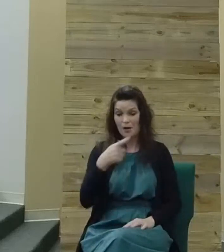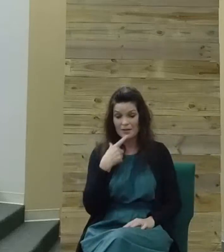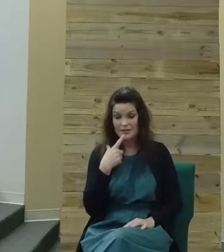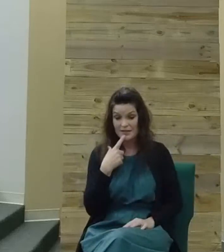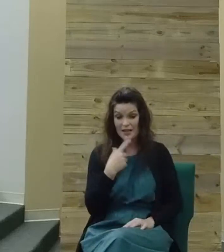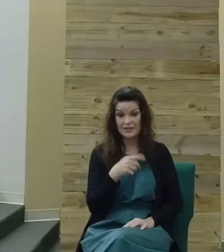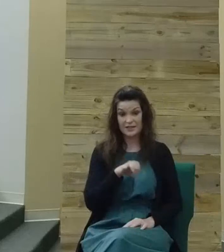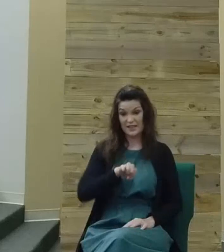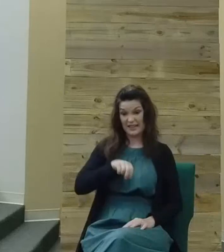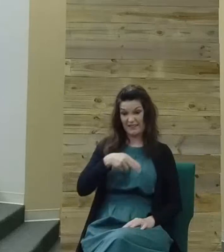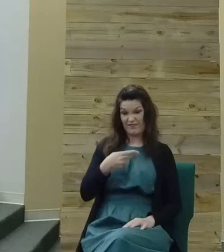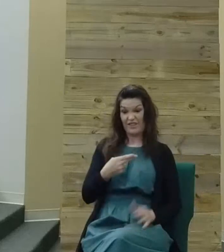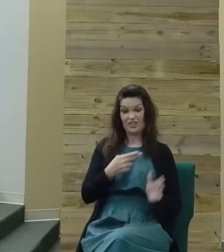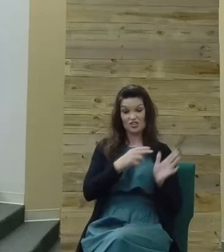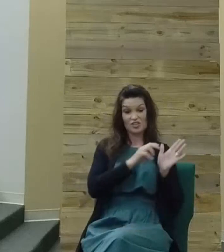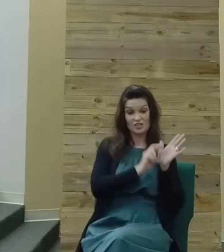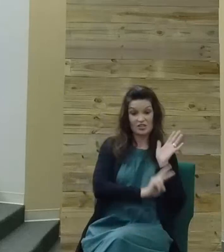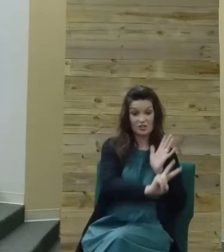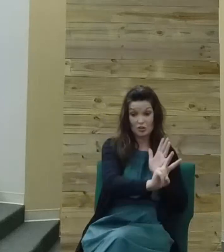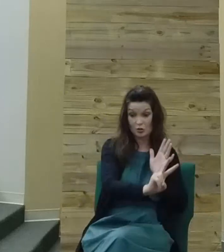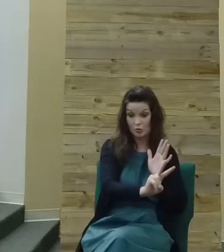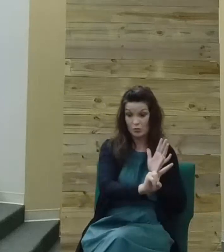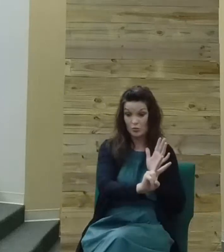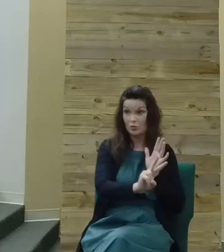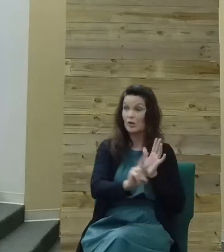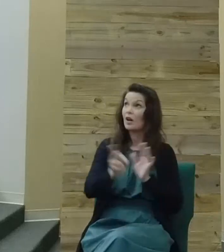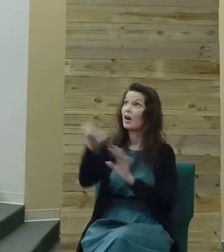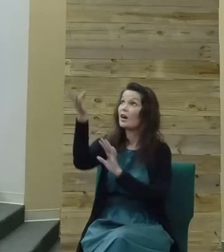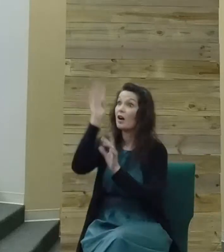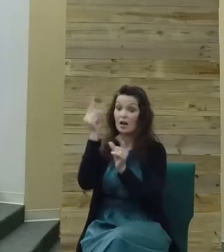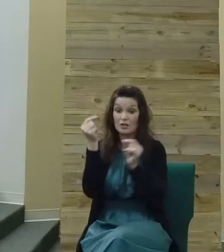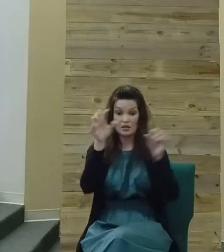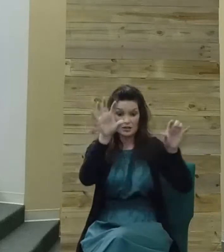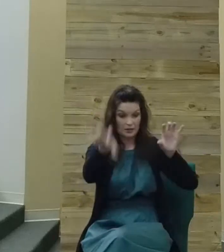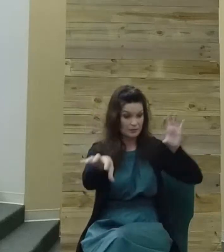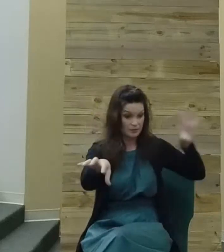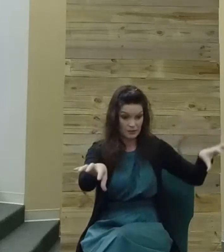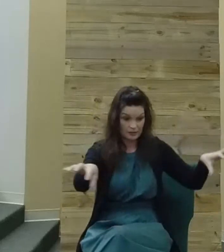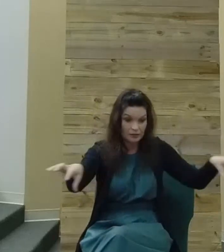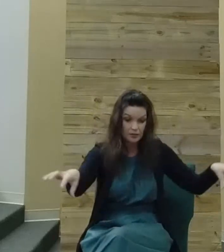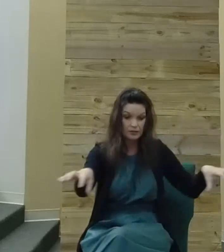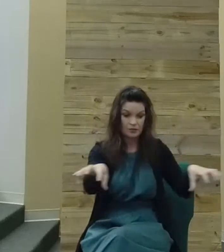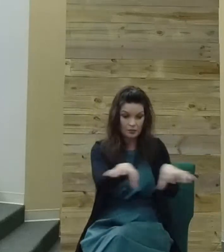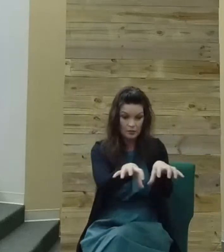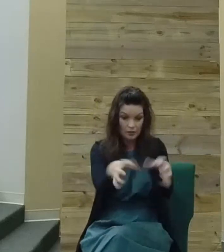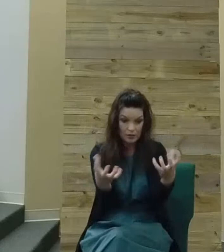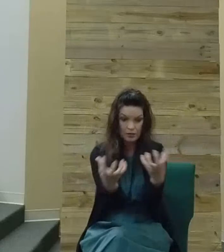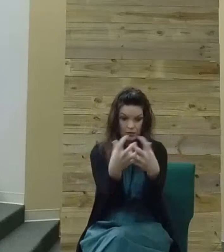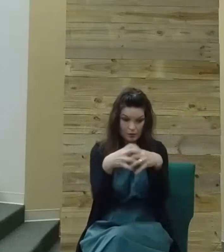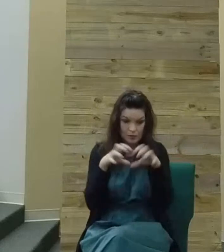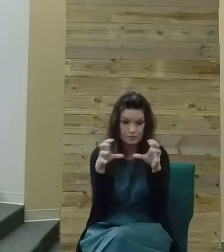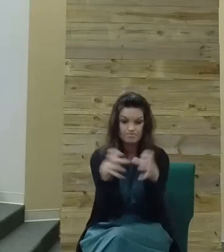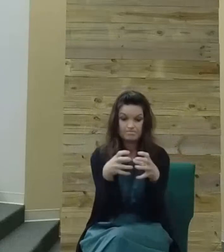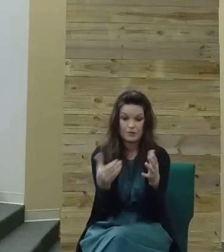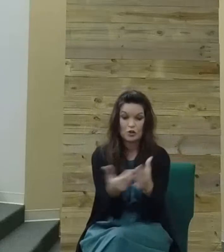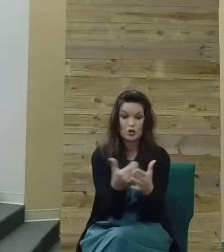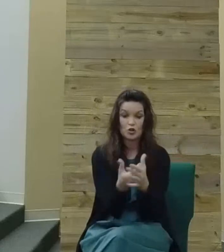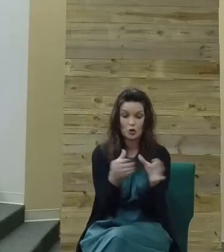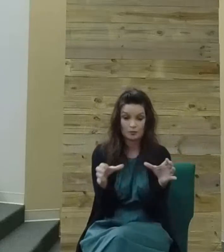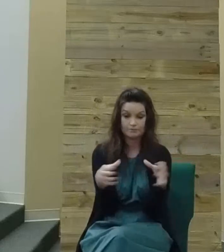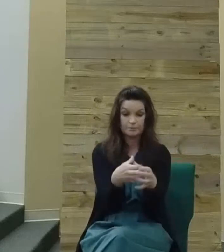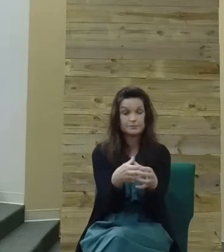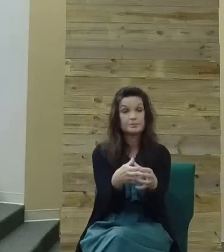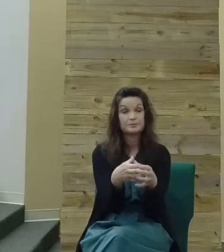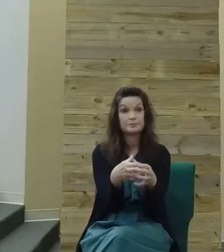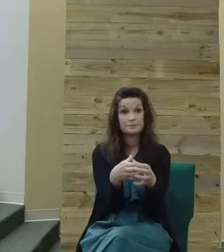says in Ephesians 2 that God has taken, that in Christ, God has taken those two different groups and he's brought them together and he's made one new group